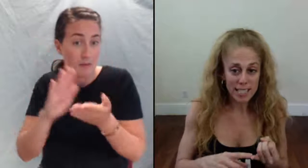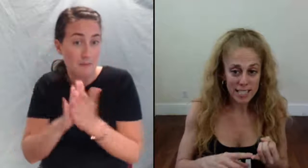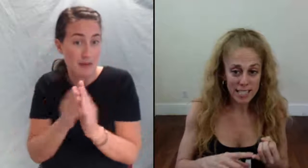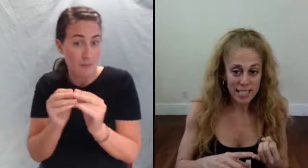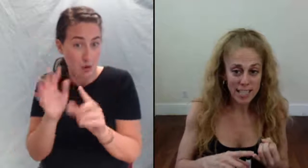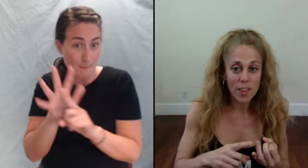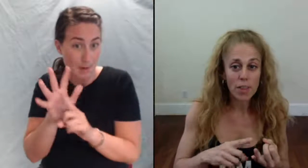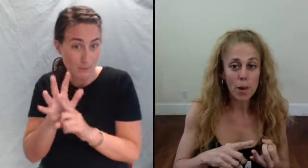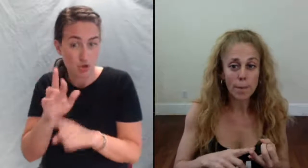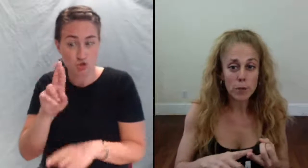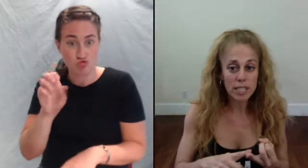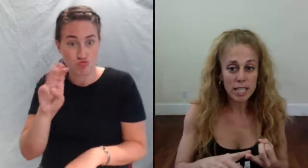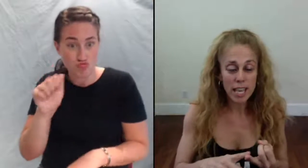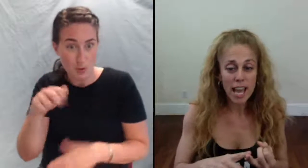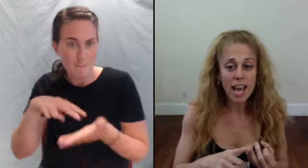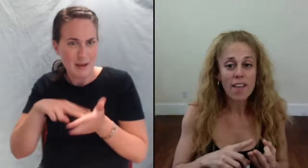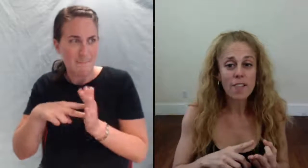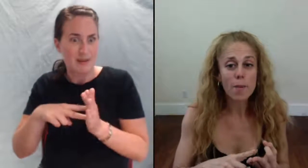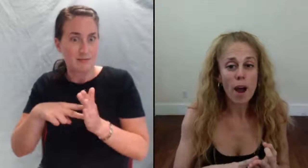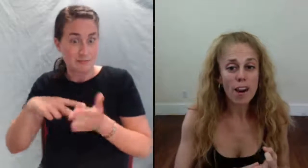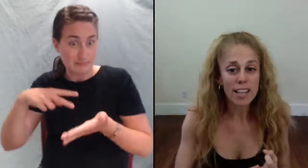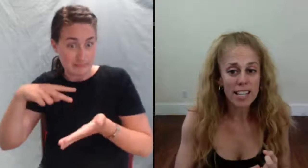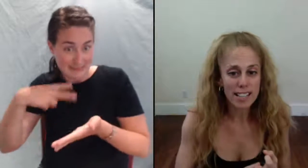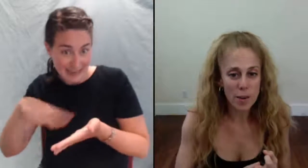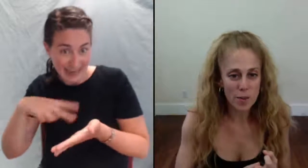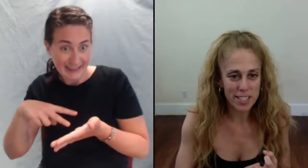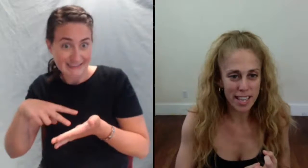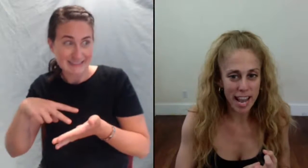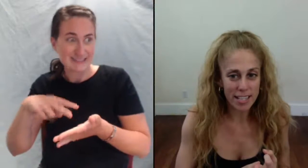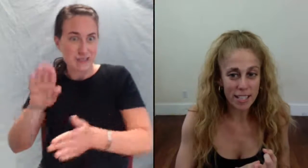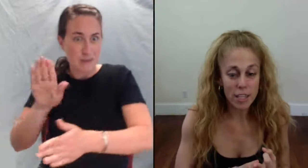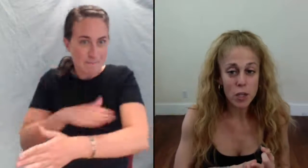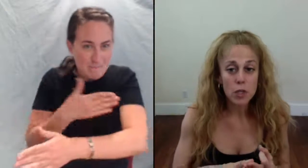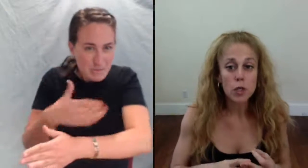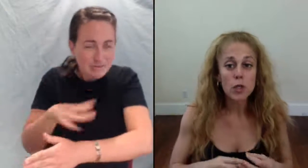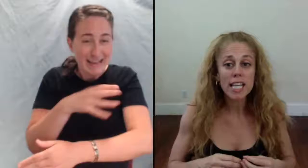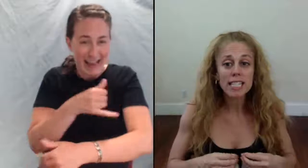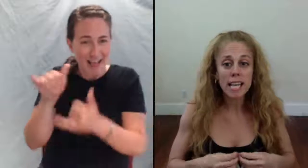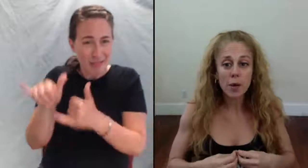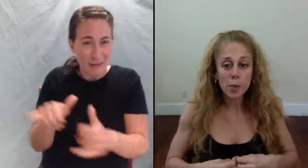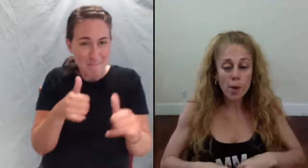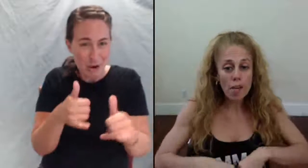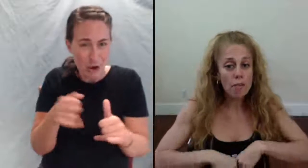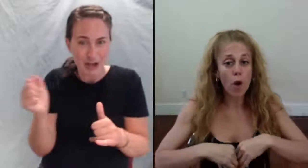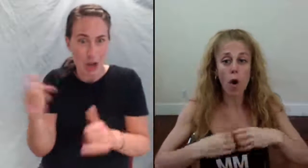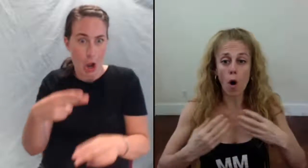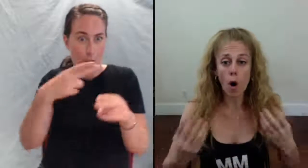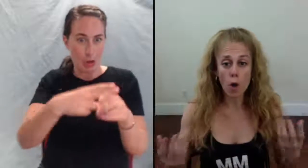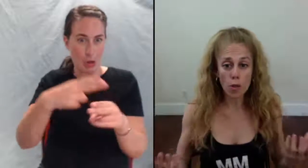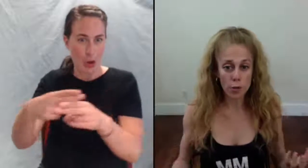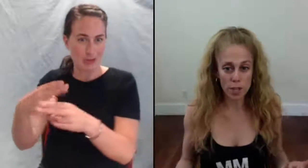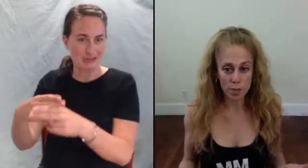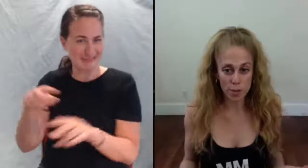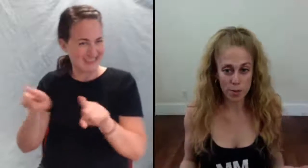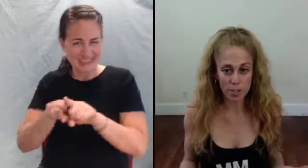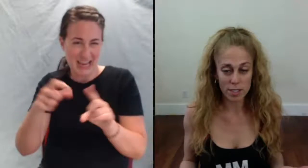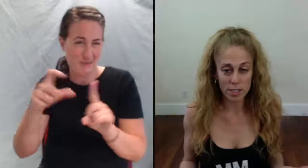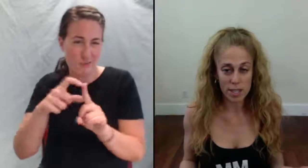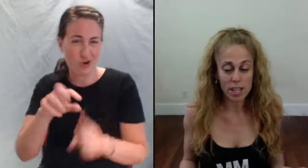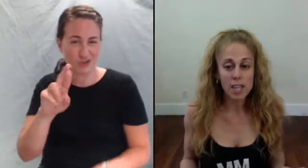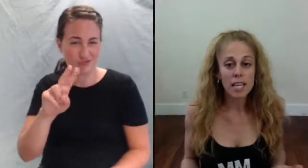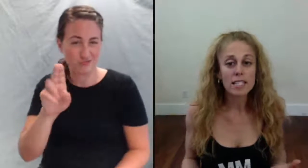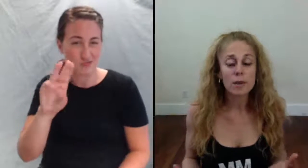the dance, the music, and the party that they were done at. So you can say rumba for all 3 of